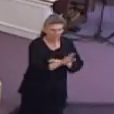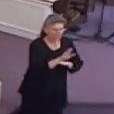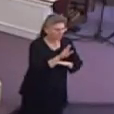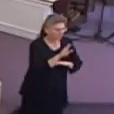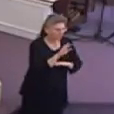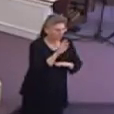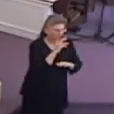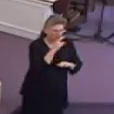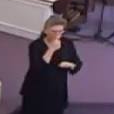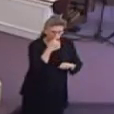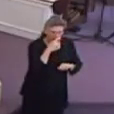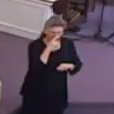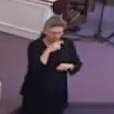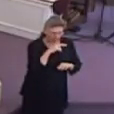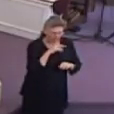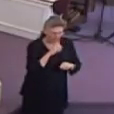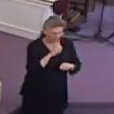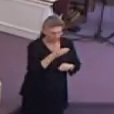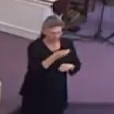Wonderland.